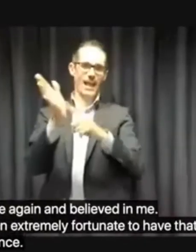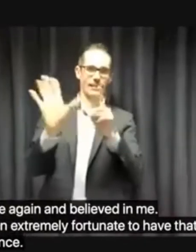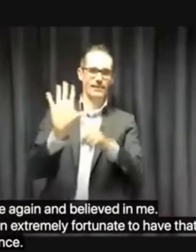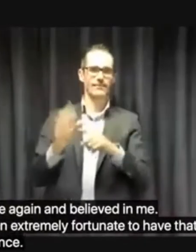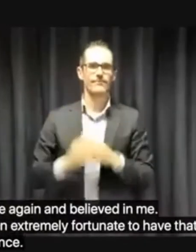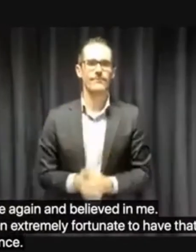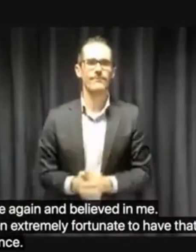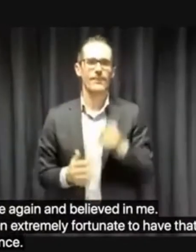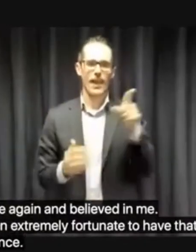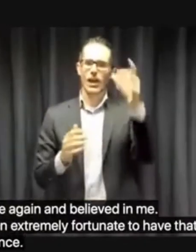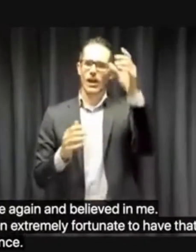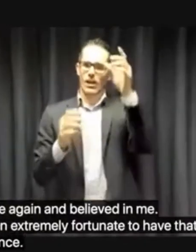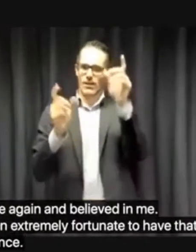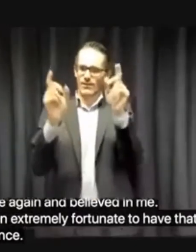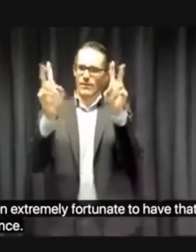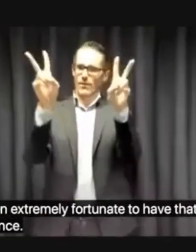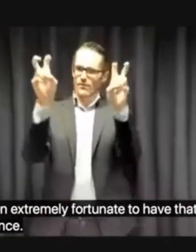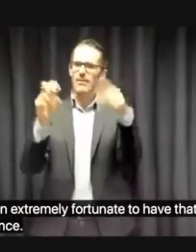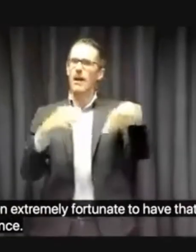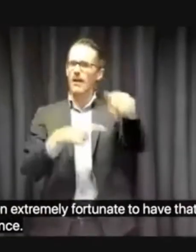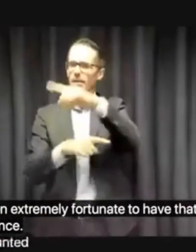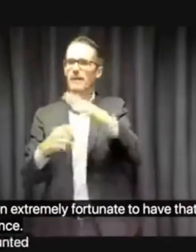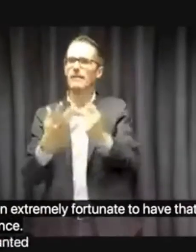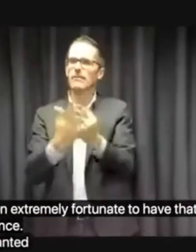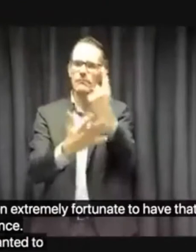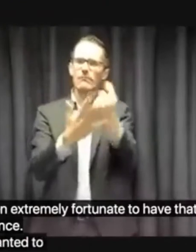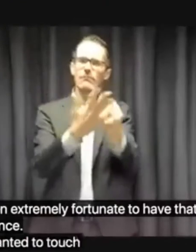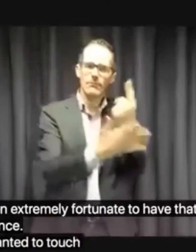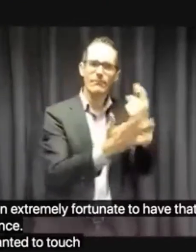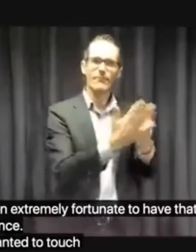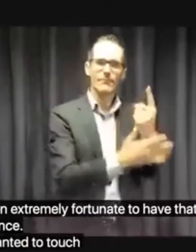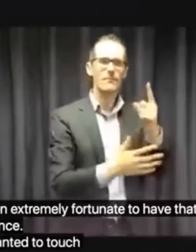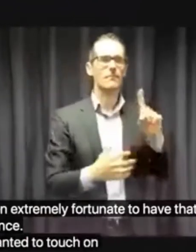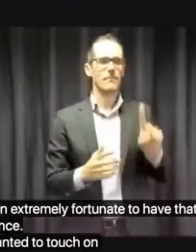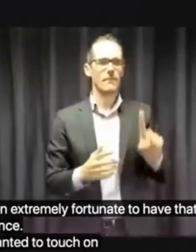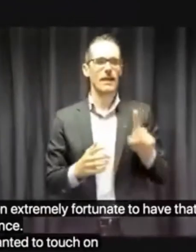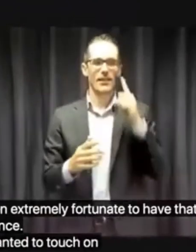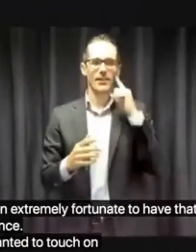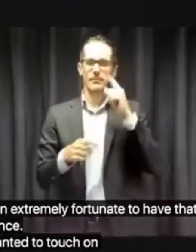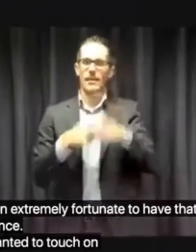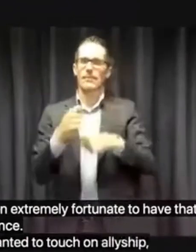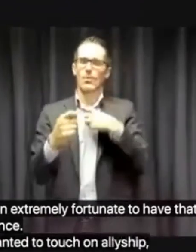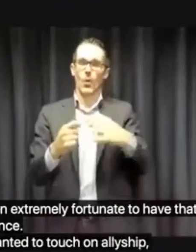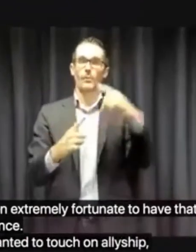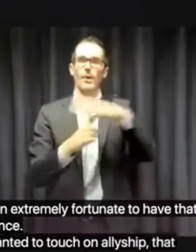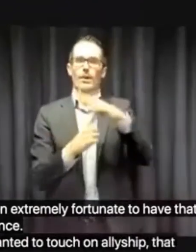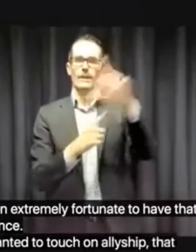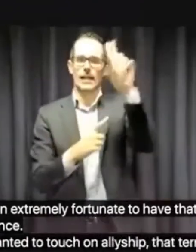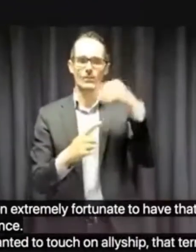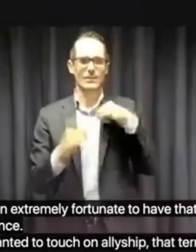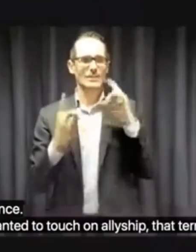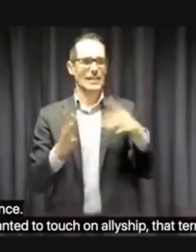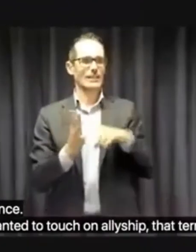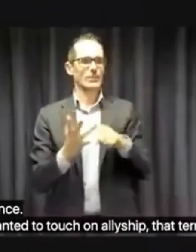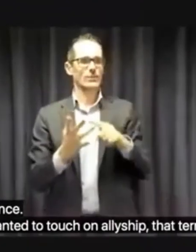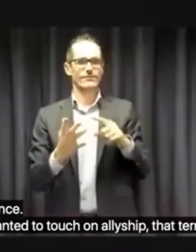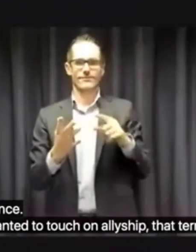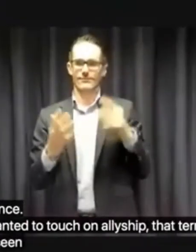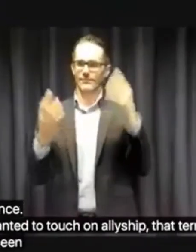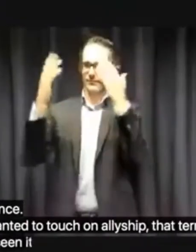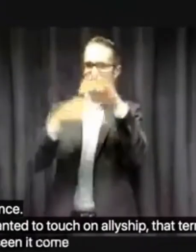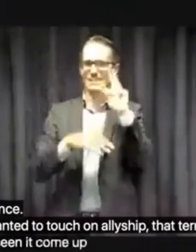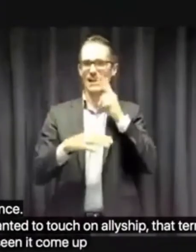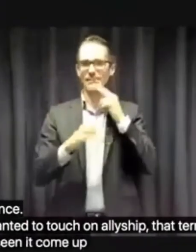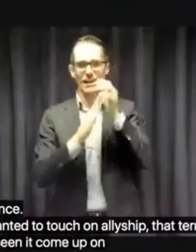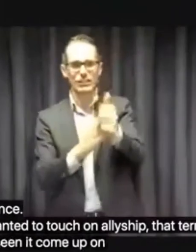I just wanted to touch on allyship, that term, and we've seen it come up on numerous occasions, but what's important